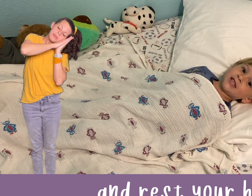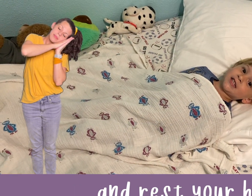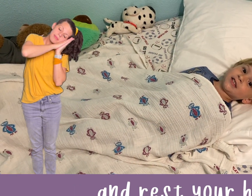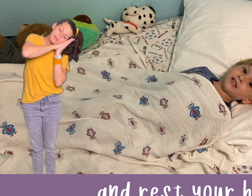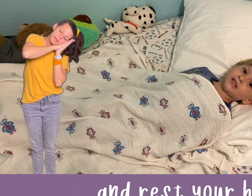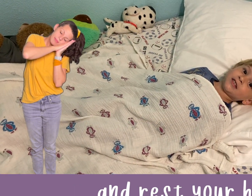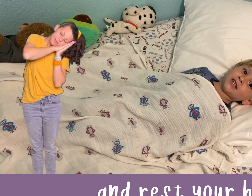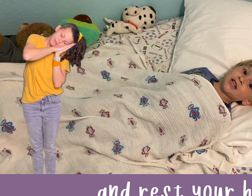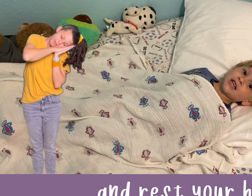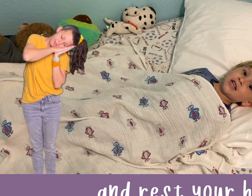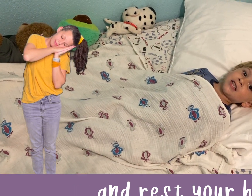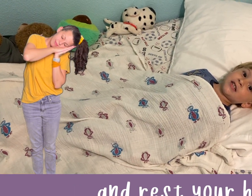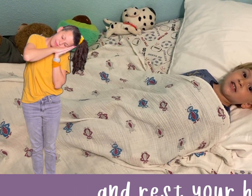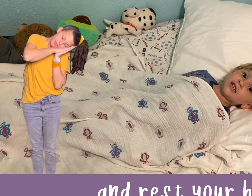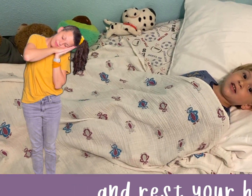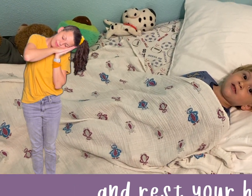your head.